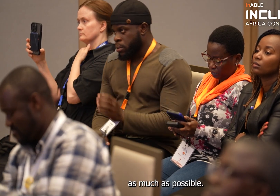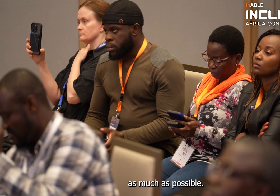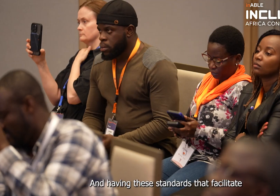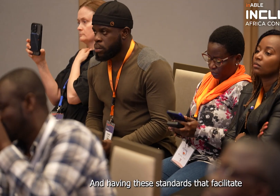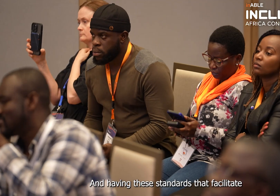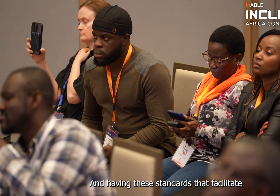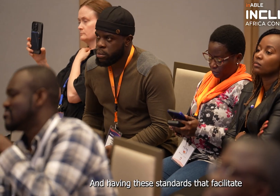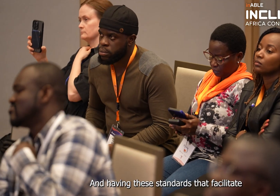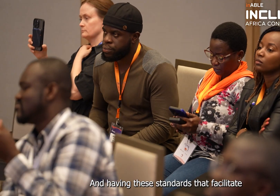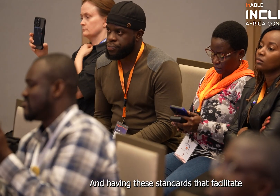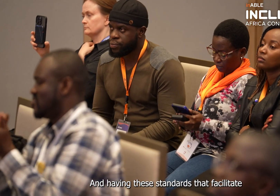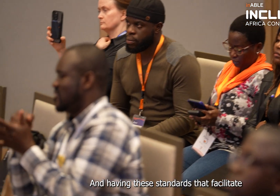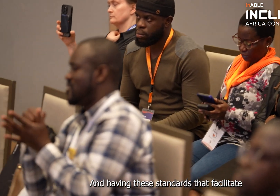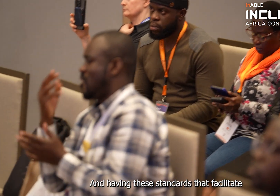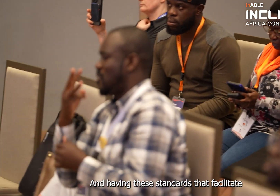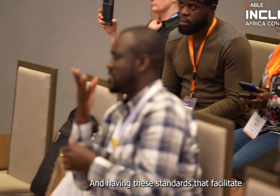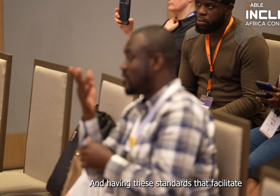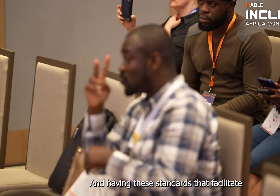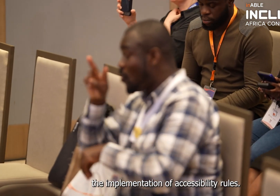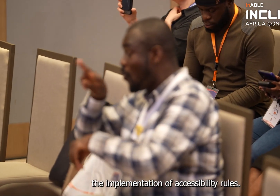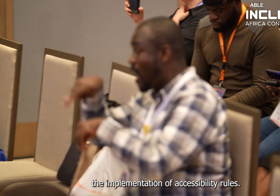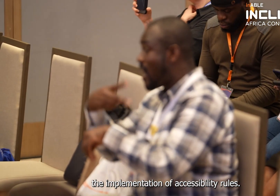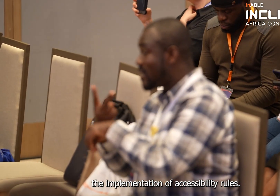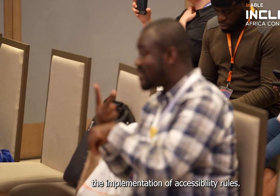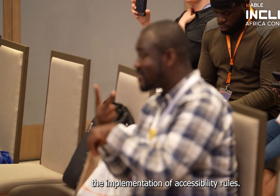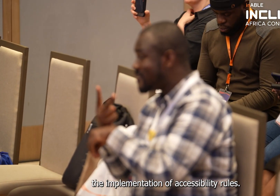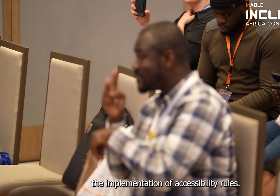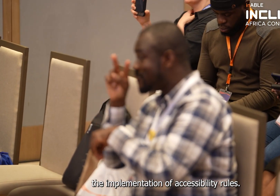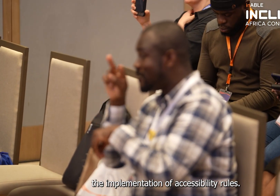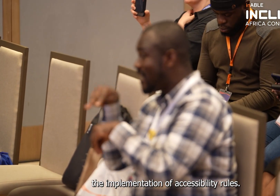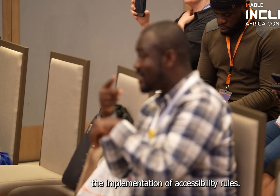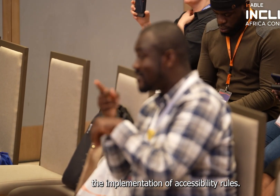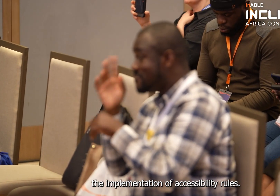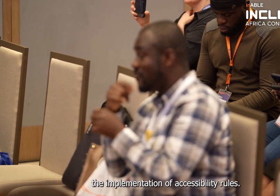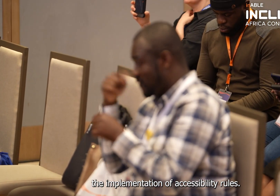much as possible, and having these standards that facilitate the implementation of